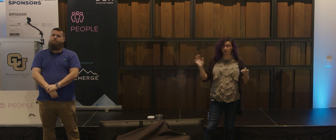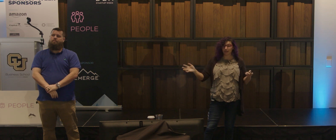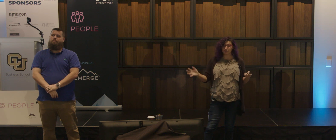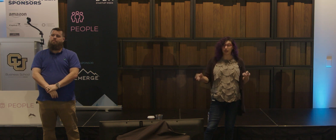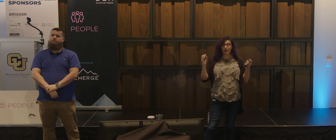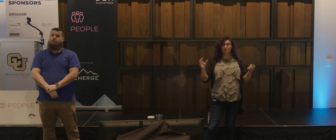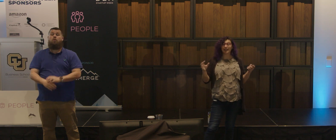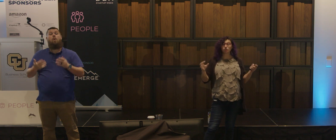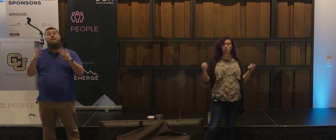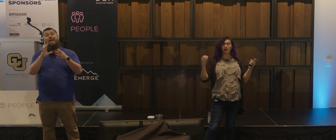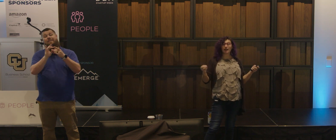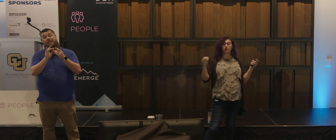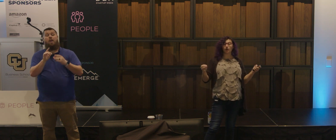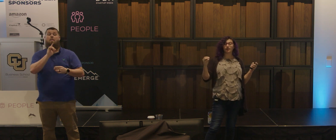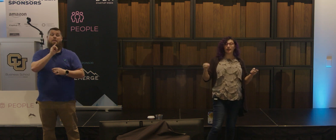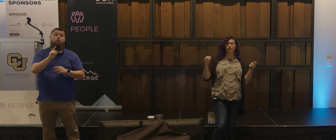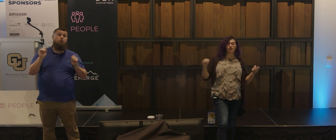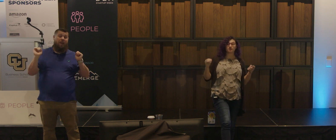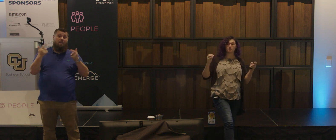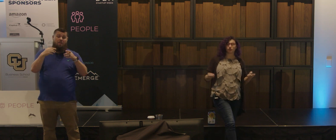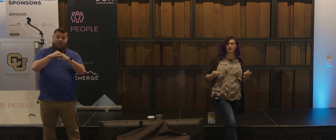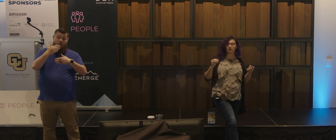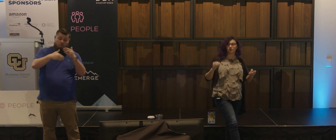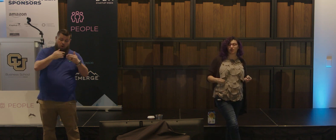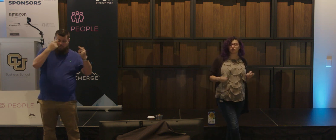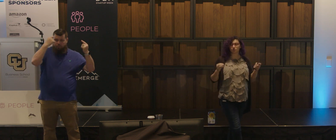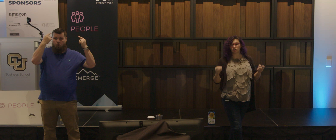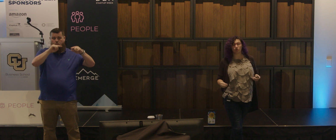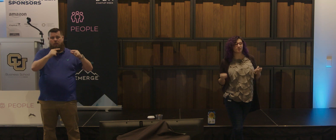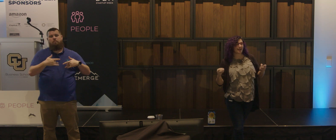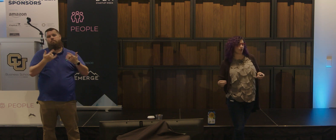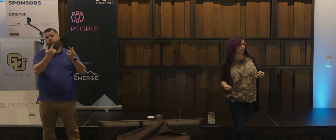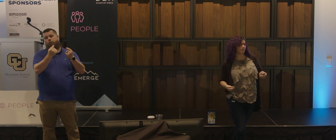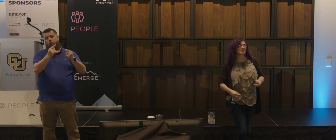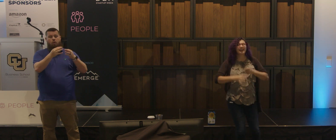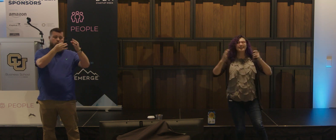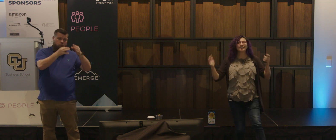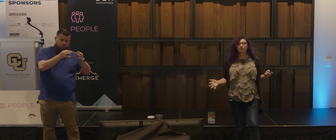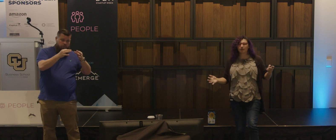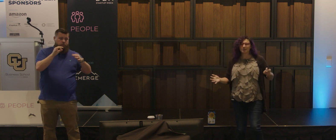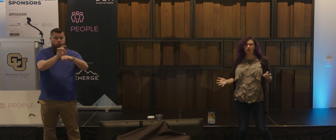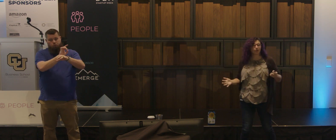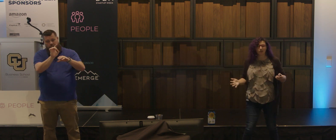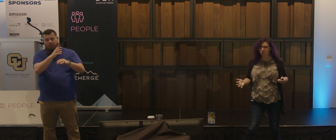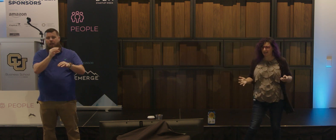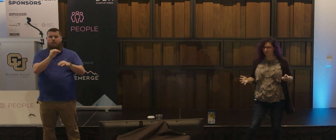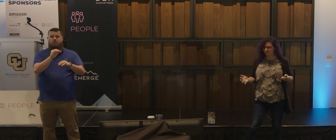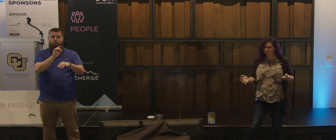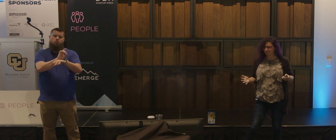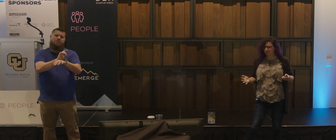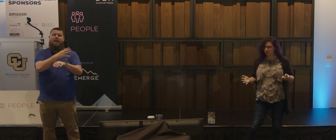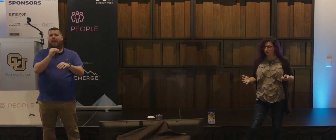So, like I said, make sure everyone in the process agrees on the job description, duties, and hiring requirements. Here's where we start the